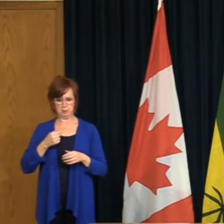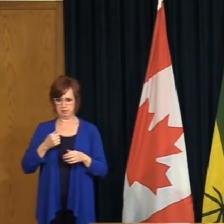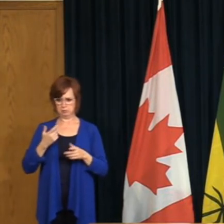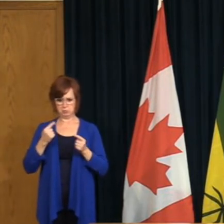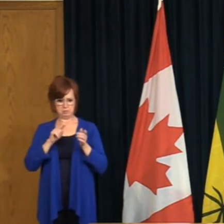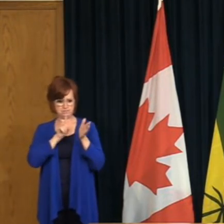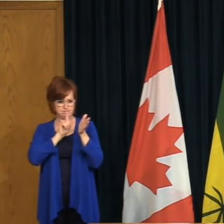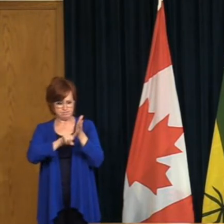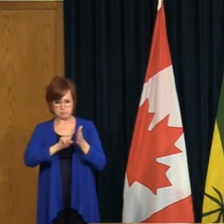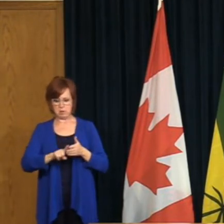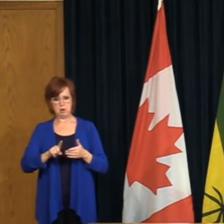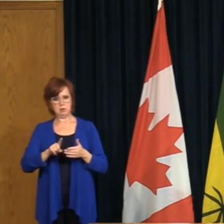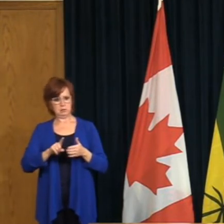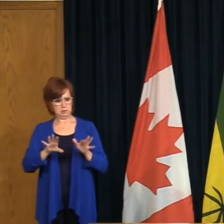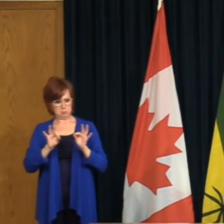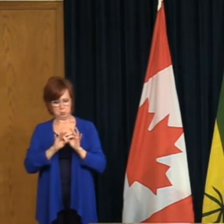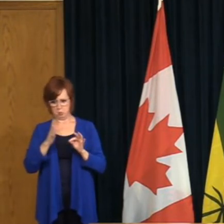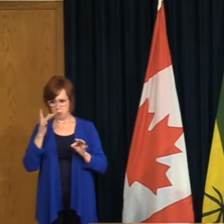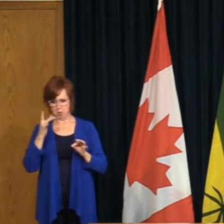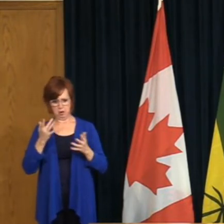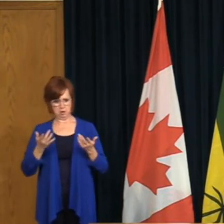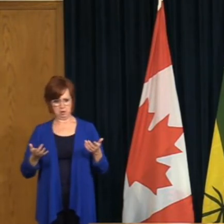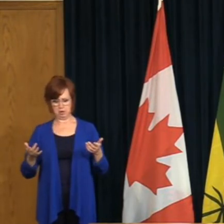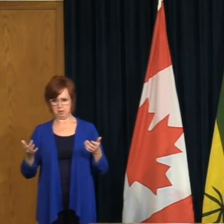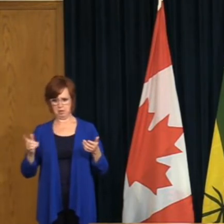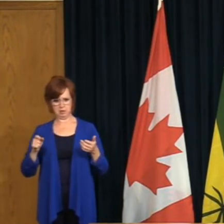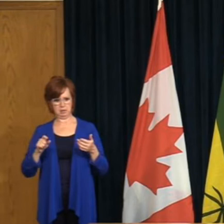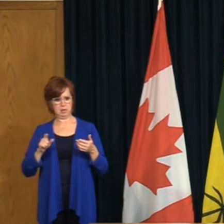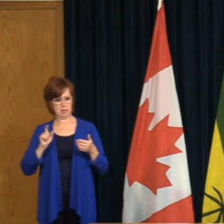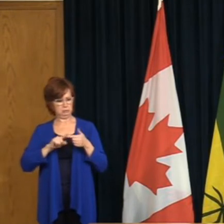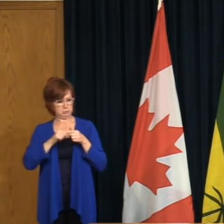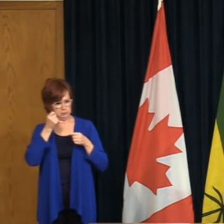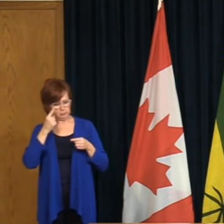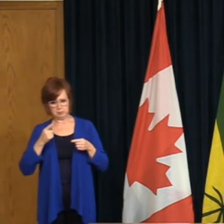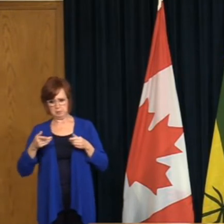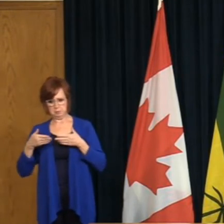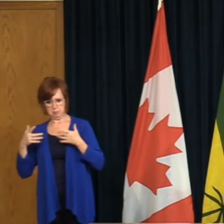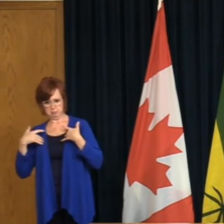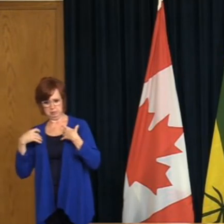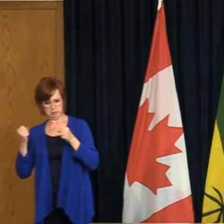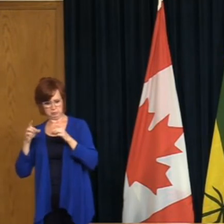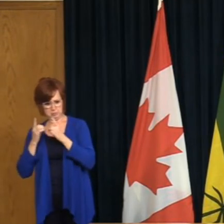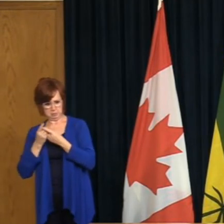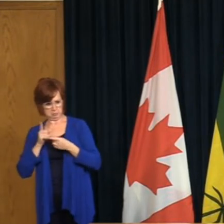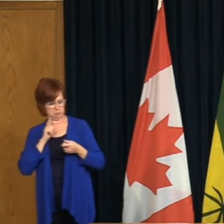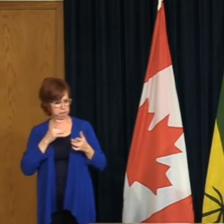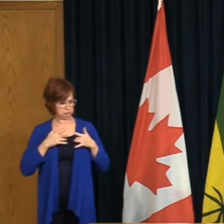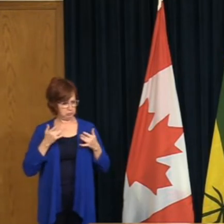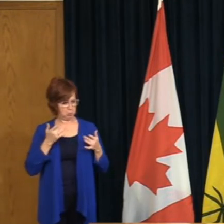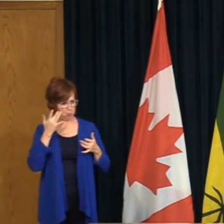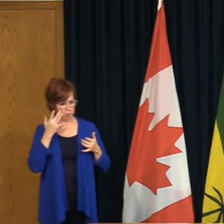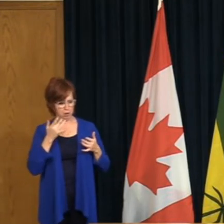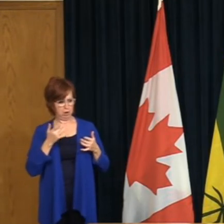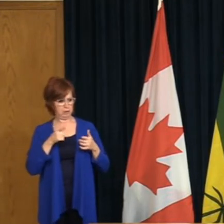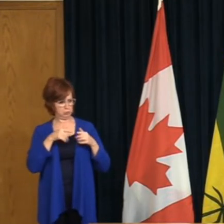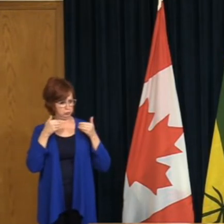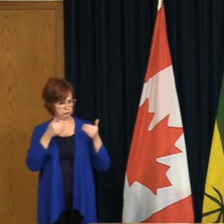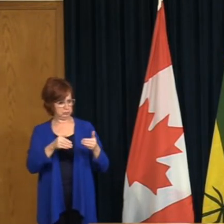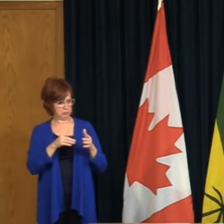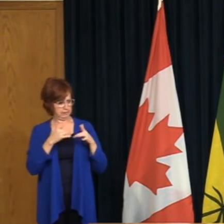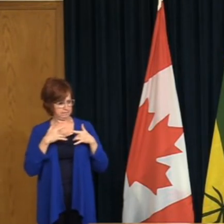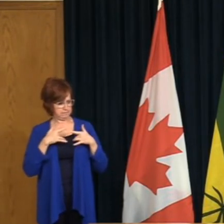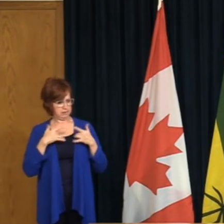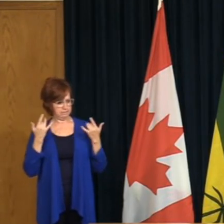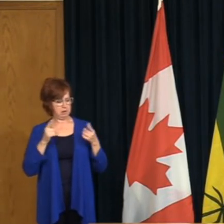why some of those considerations were not thought of when the event was planned. And certainly that's, all of us need to understand